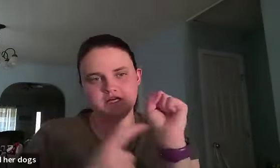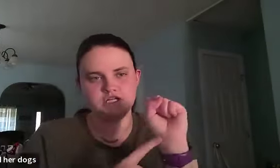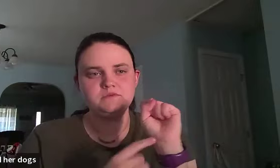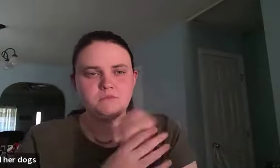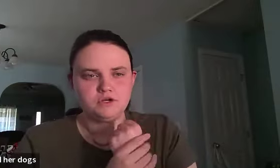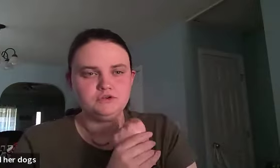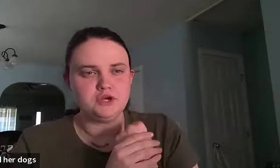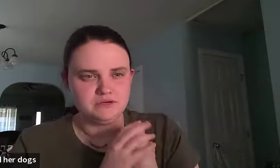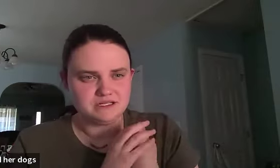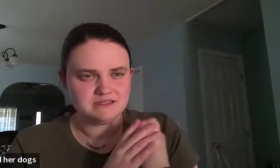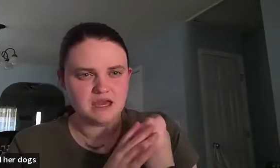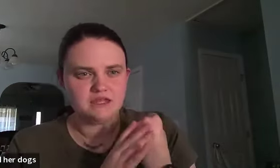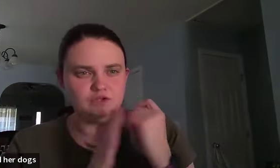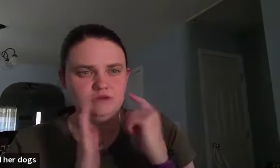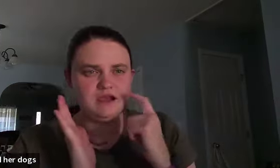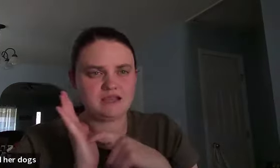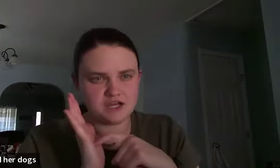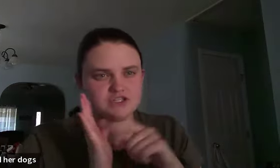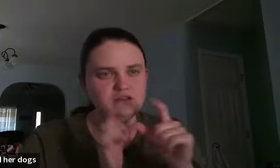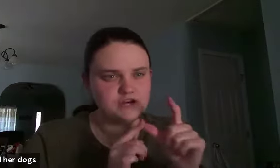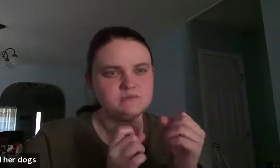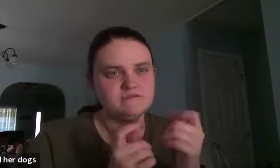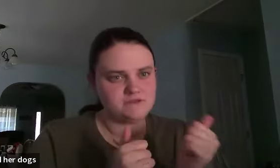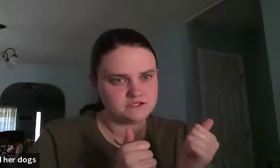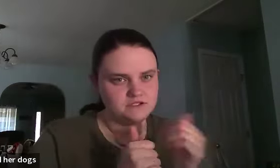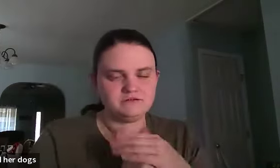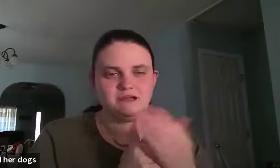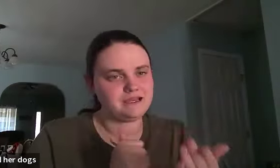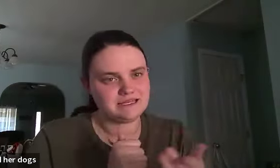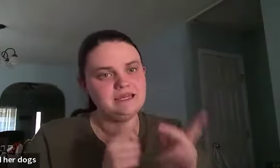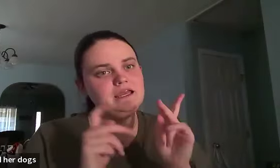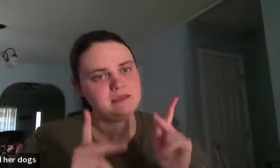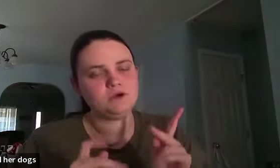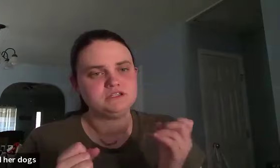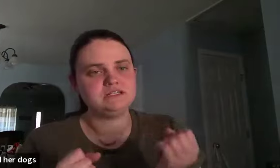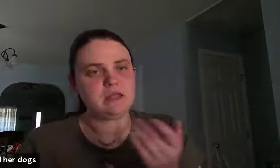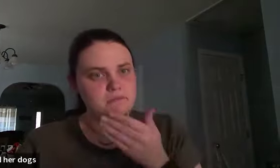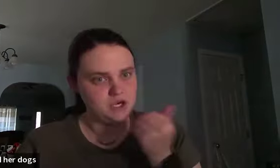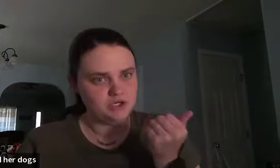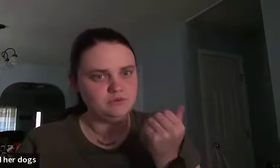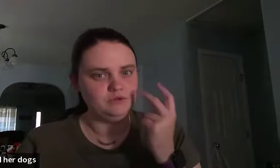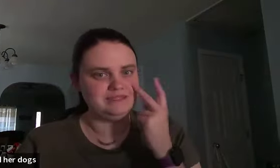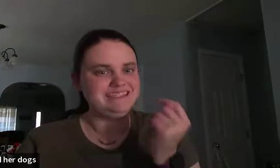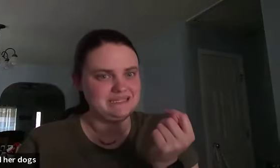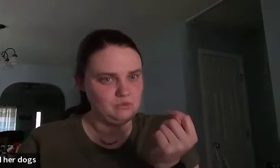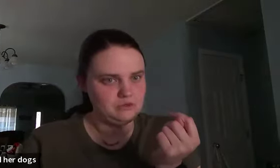that shape, the more you'll notice that you can kind of catch the letters a bit faster. Like I said, in person is a lot better. You can see it